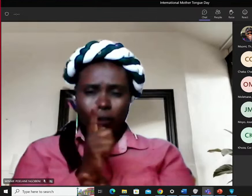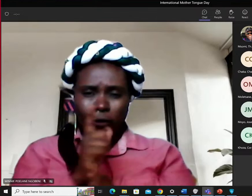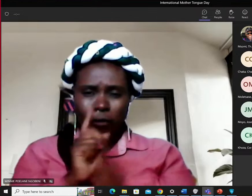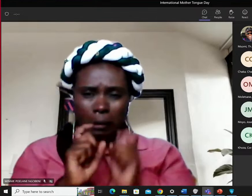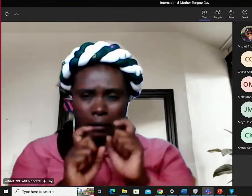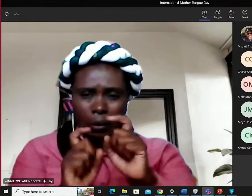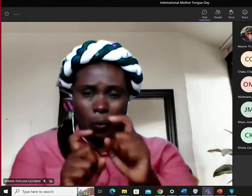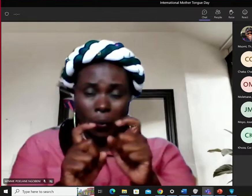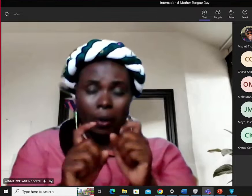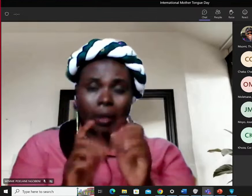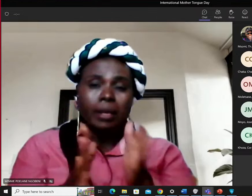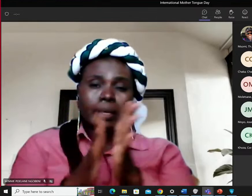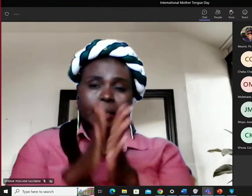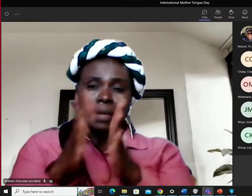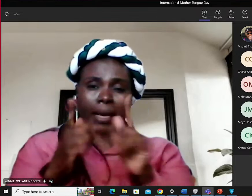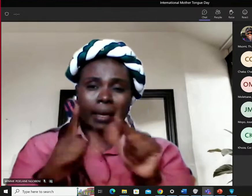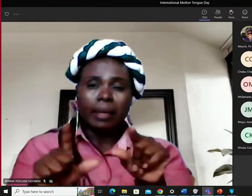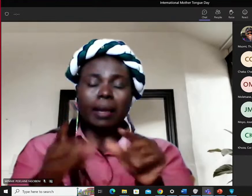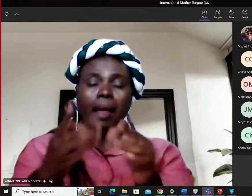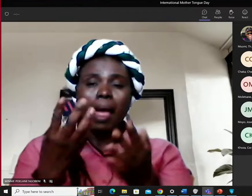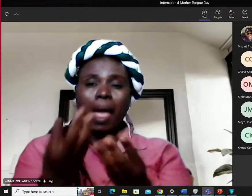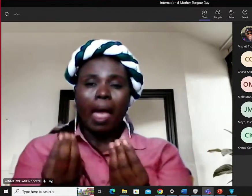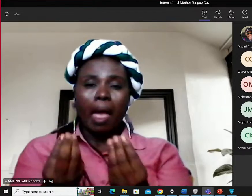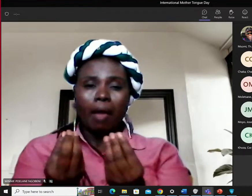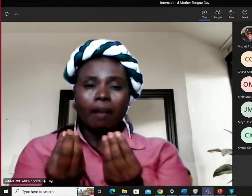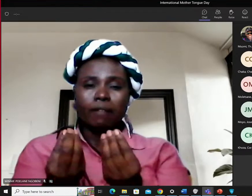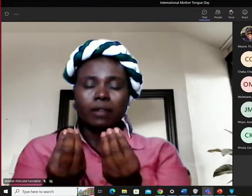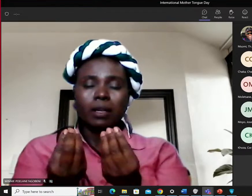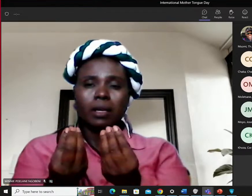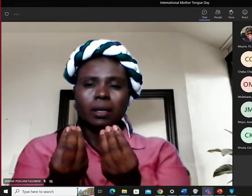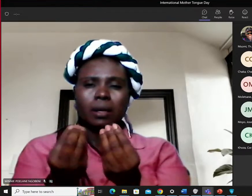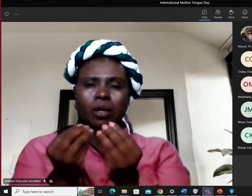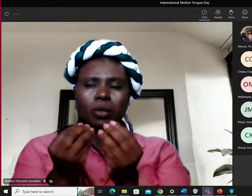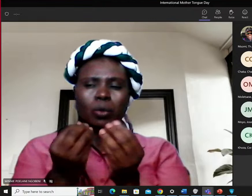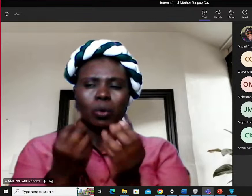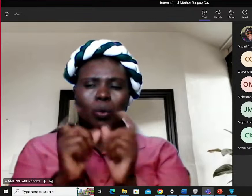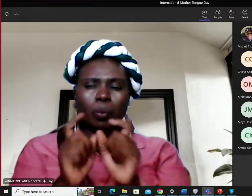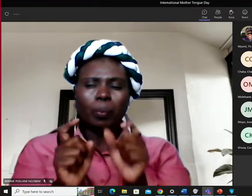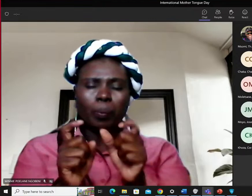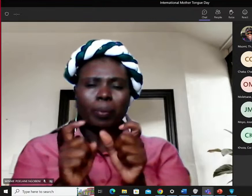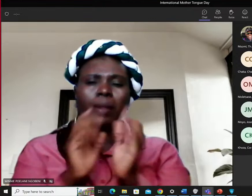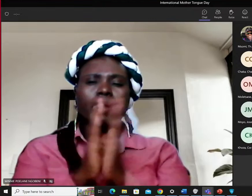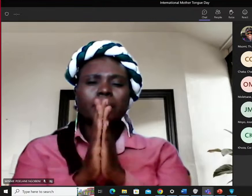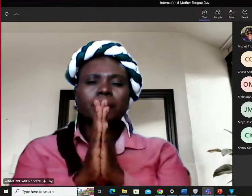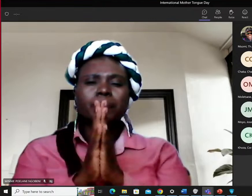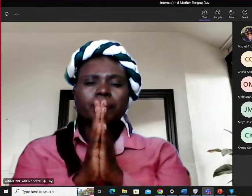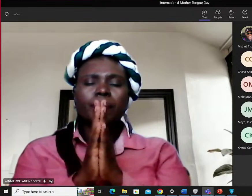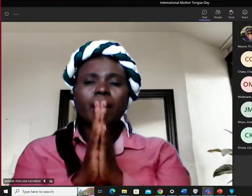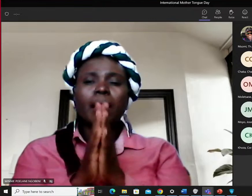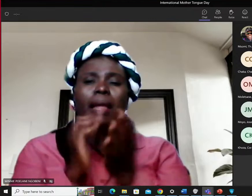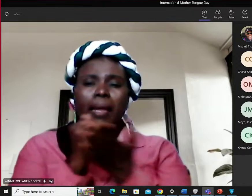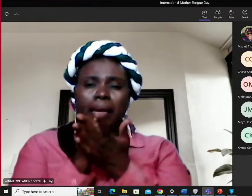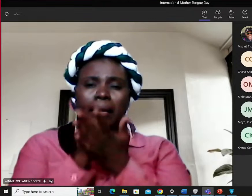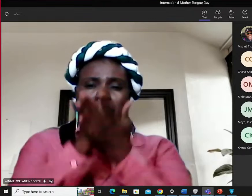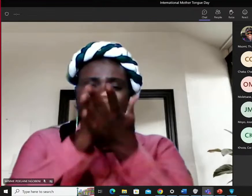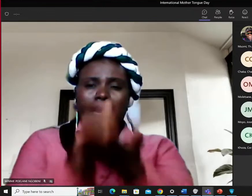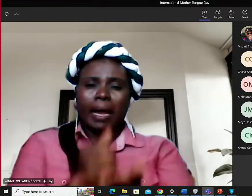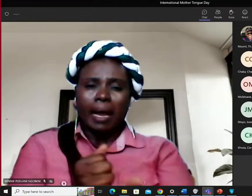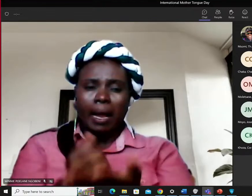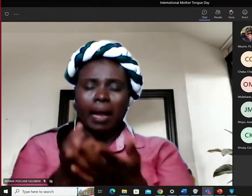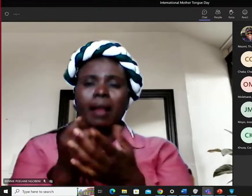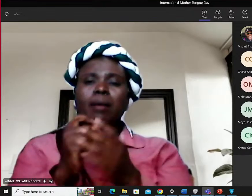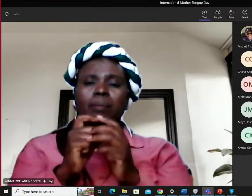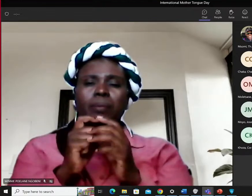the speed of one's speech. It helps language and cognitive development to